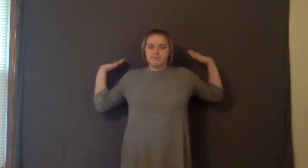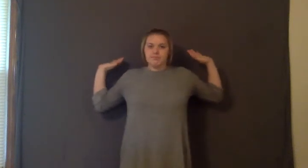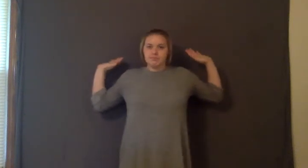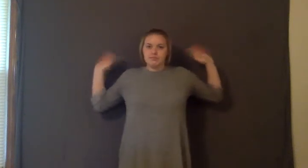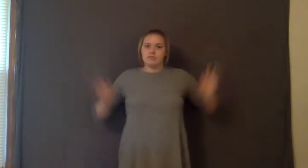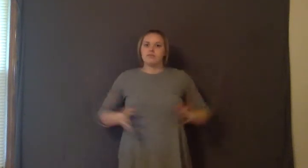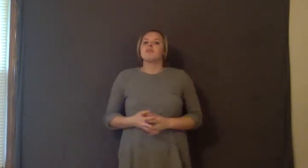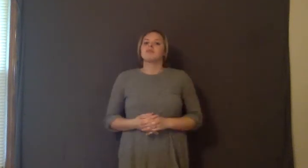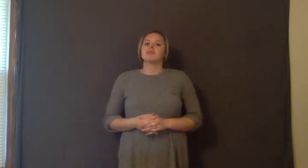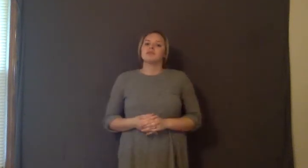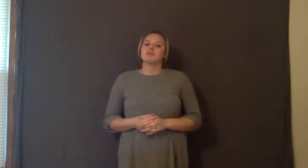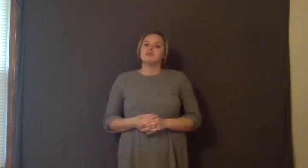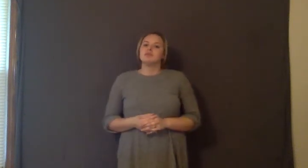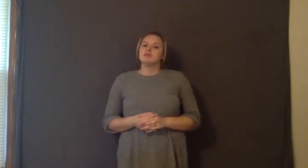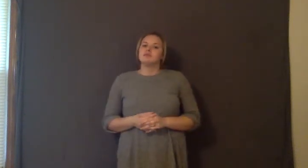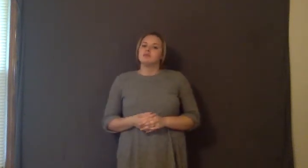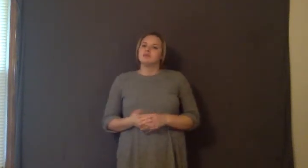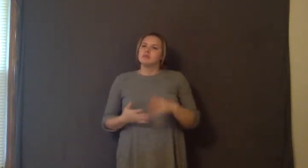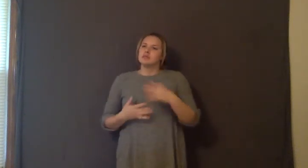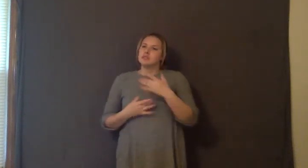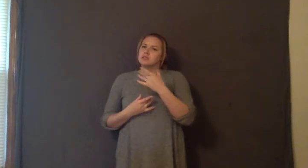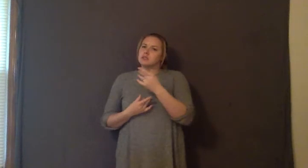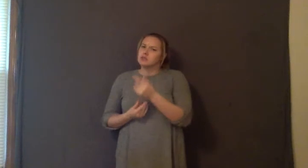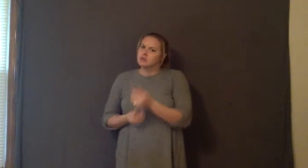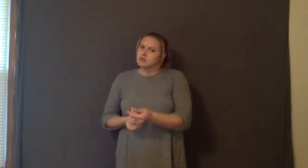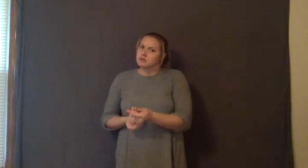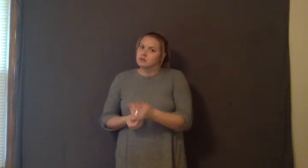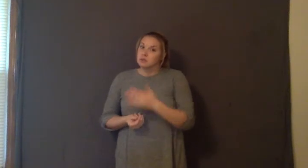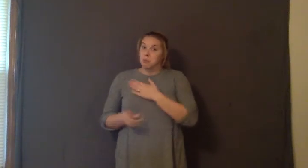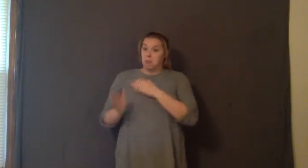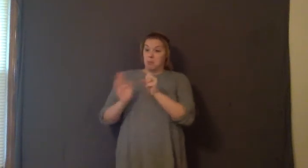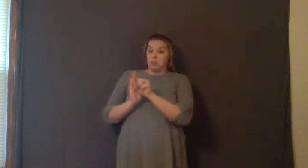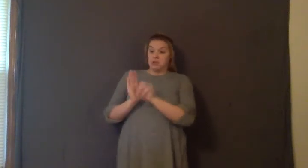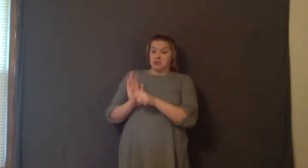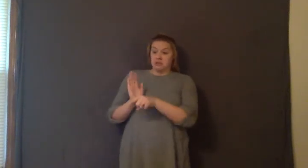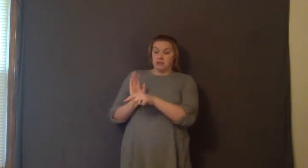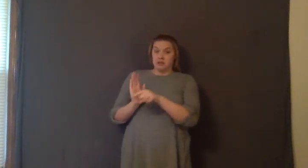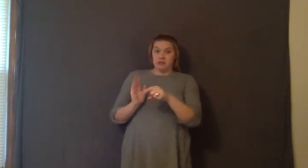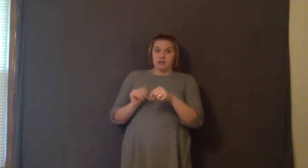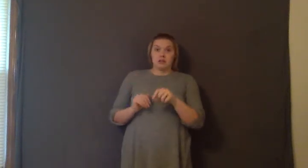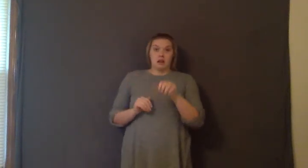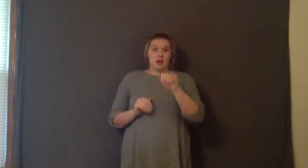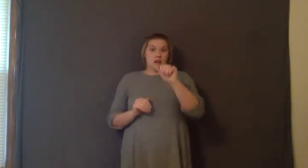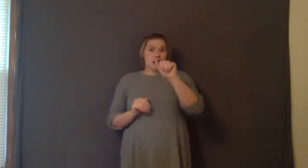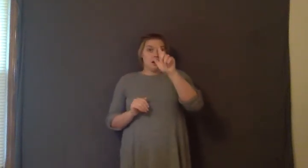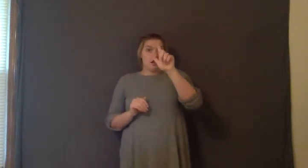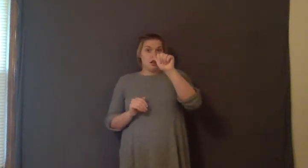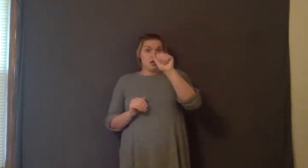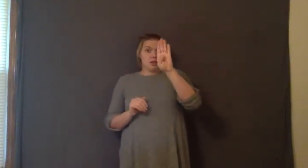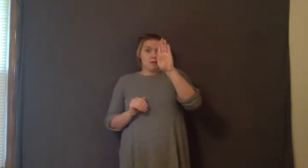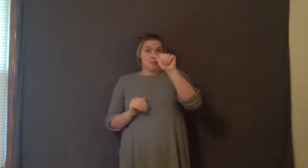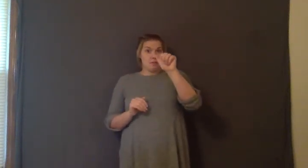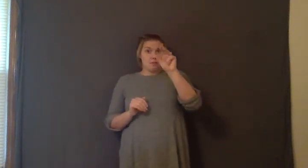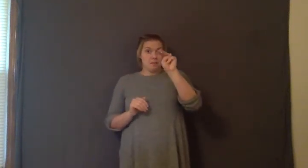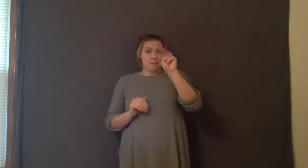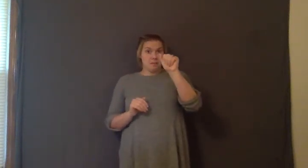some very interesting developments in our work. My state of Alabama, like a number of states, actually permanently disenfranchises you if you have a criminal